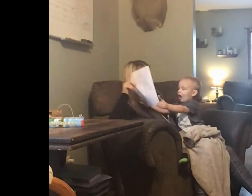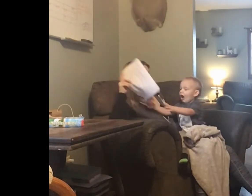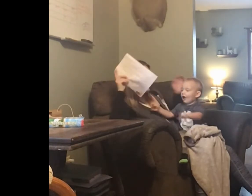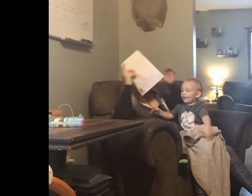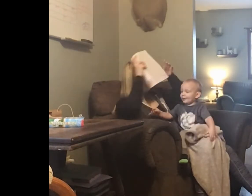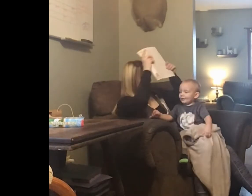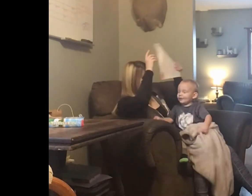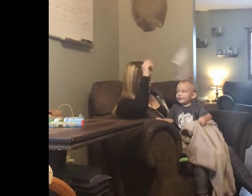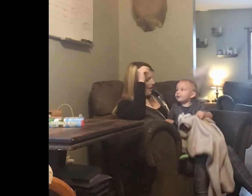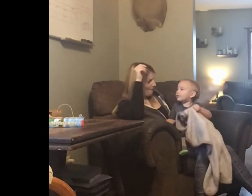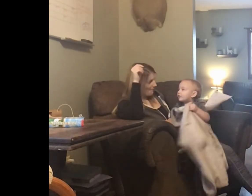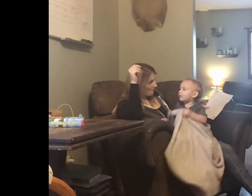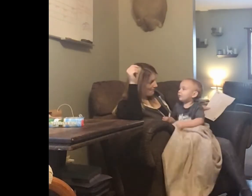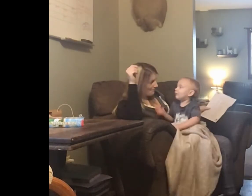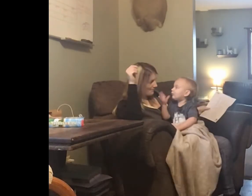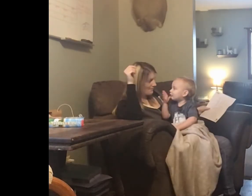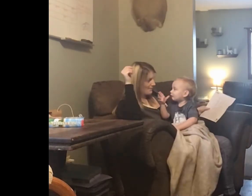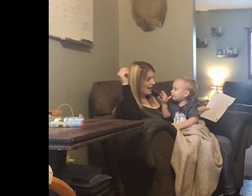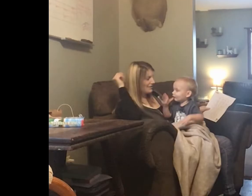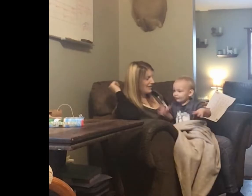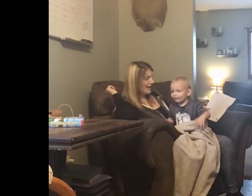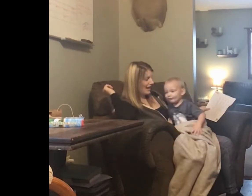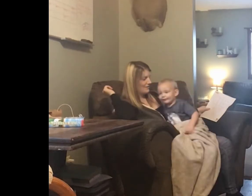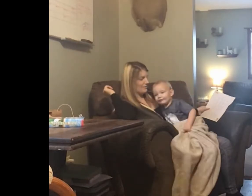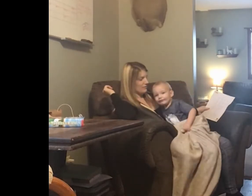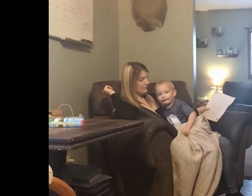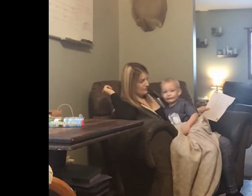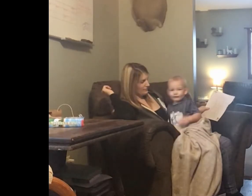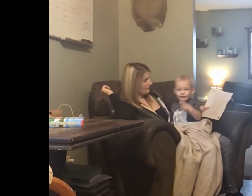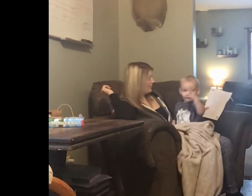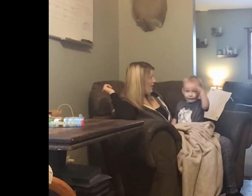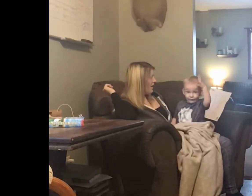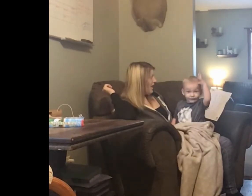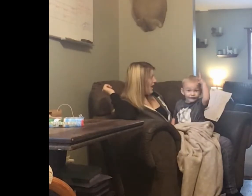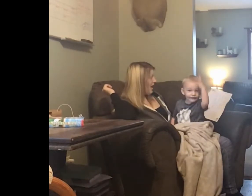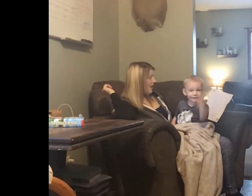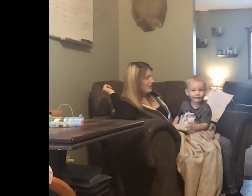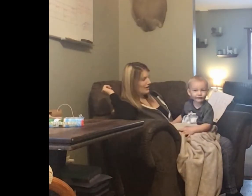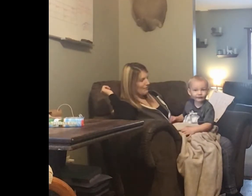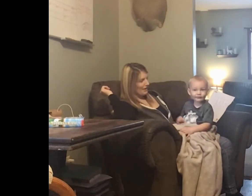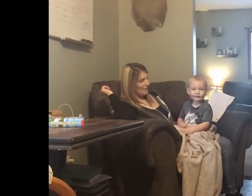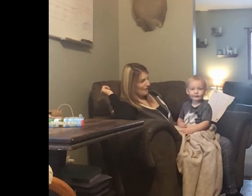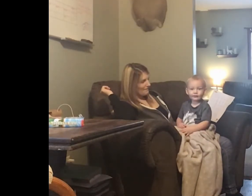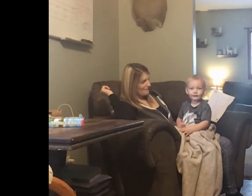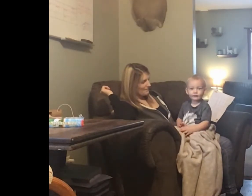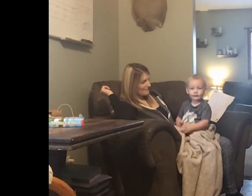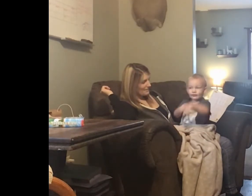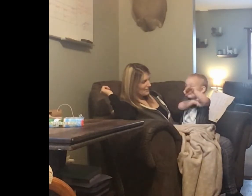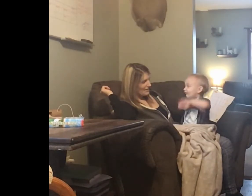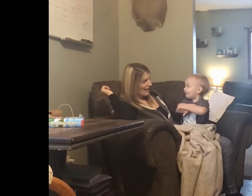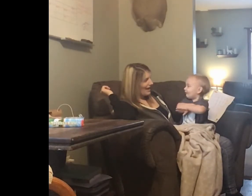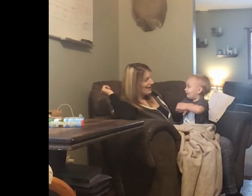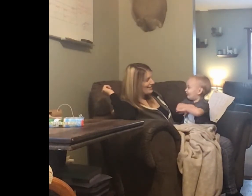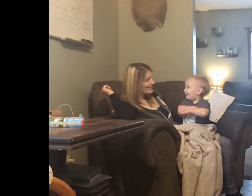How do you sign mom? How do you sign dad? How do you sign baby? How do you sign